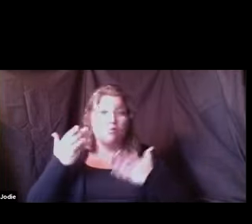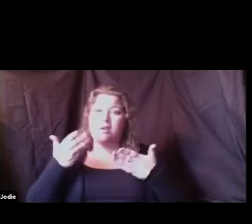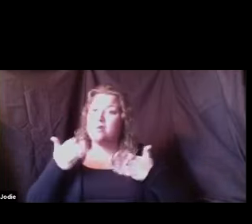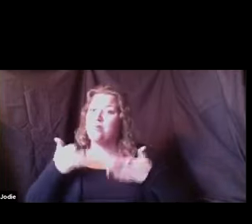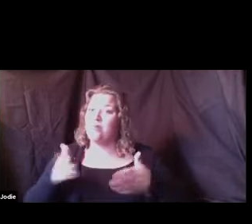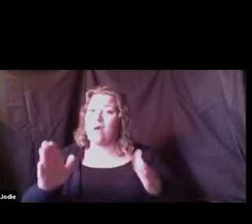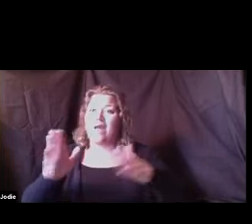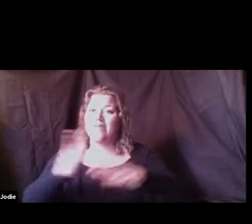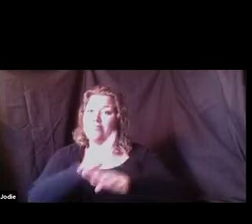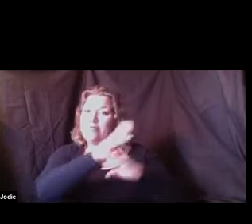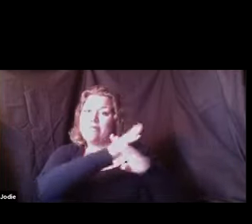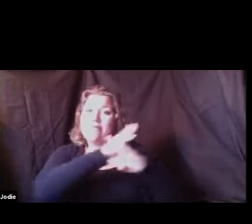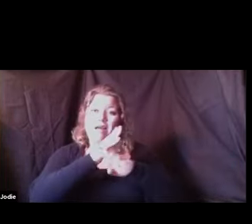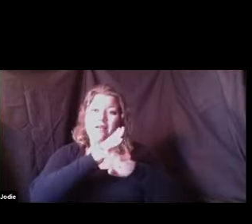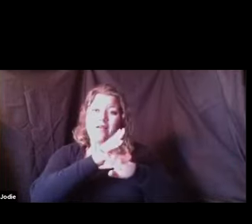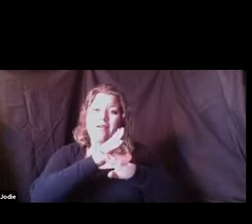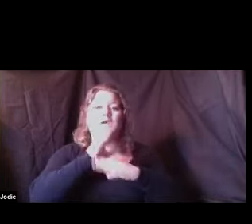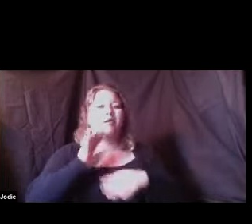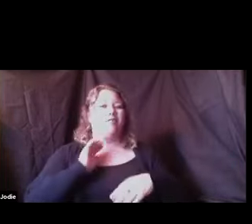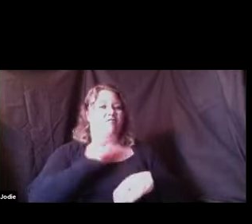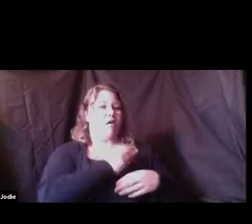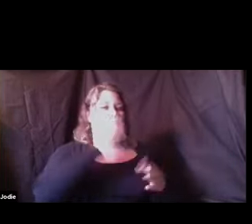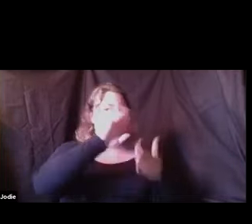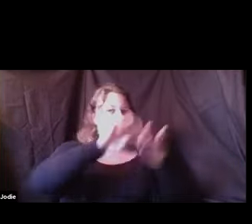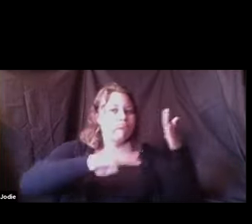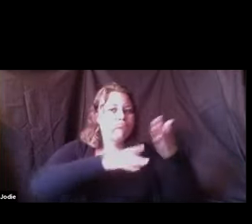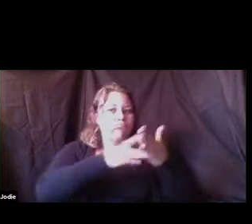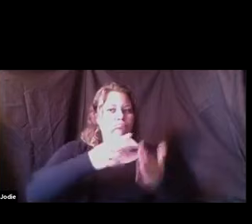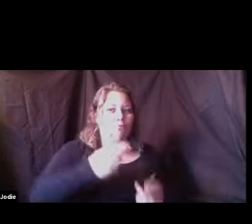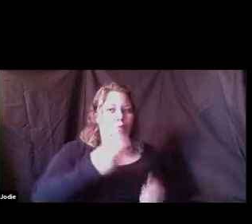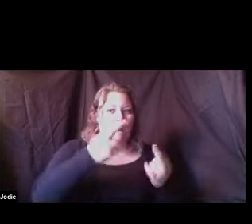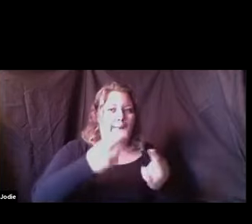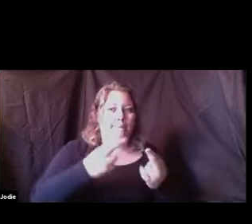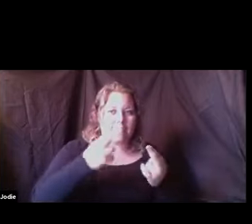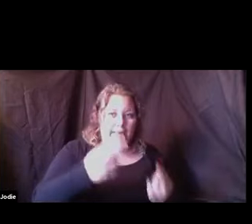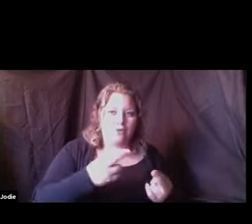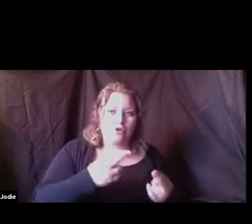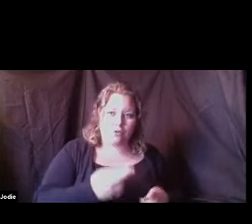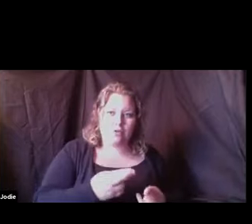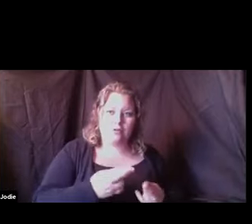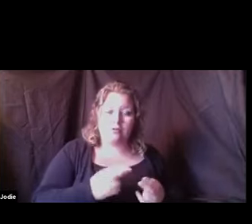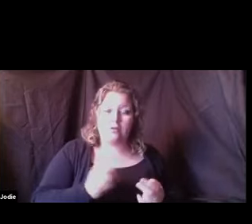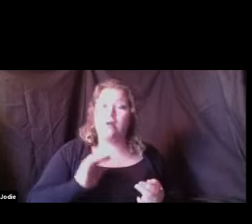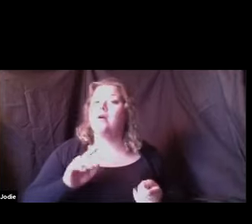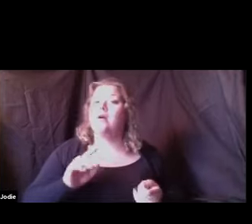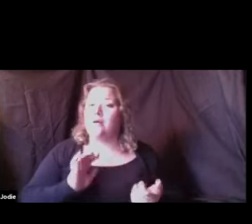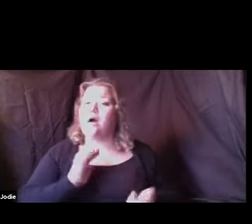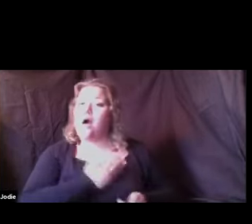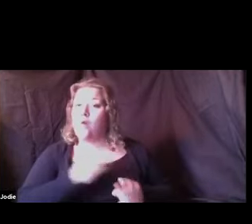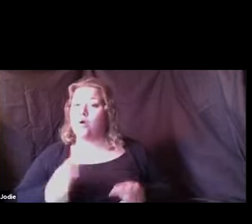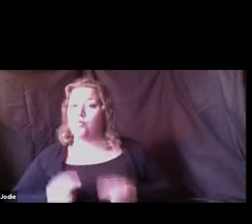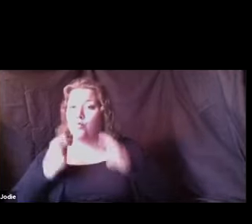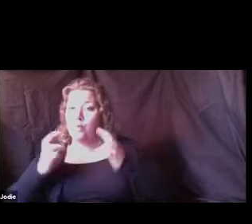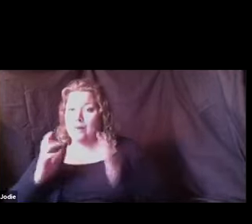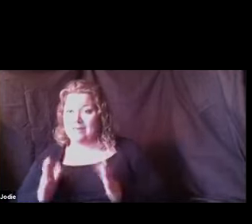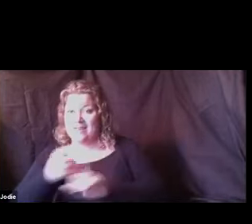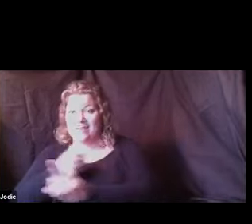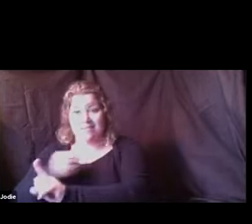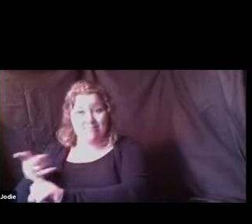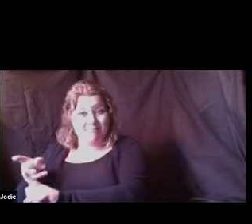disease are the recommendations, and all of our residents doing their best to follow